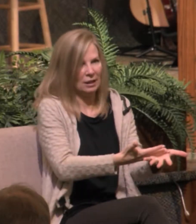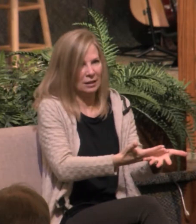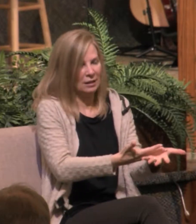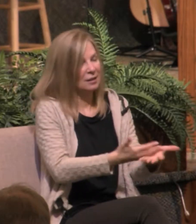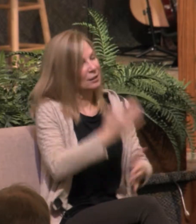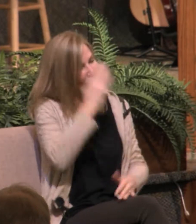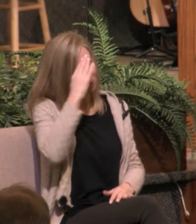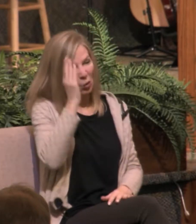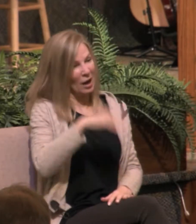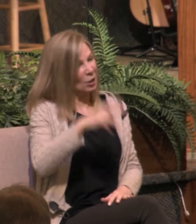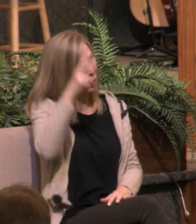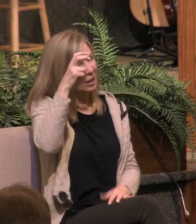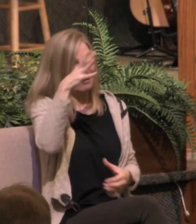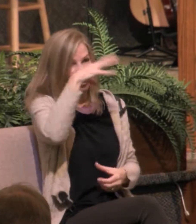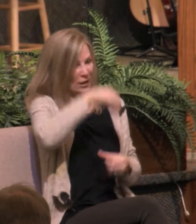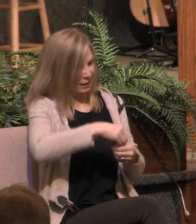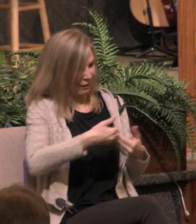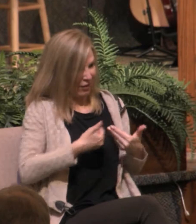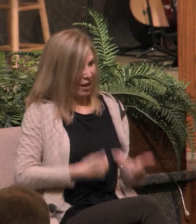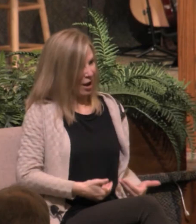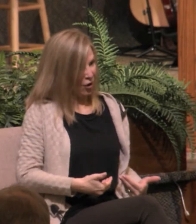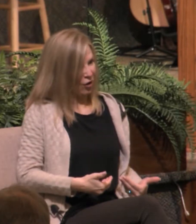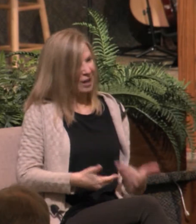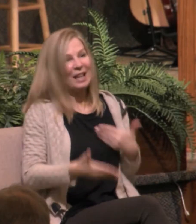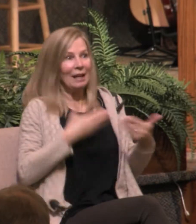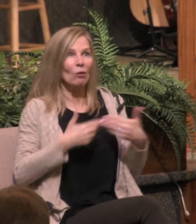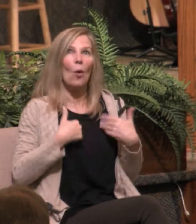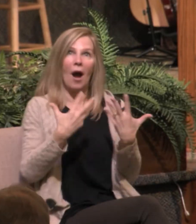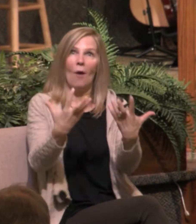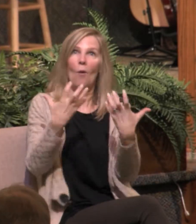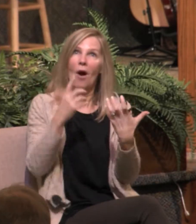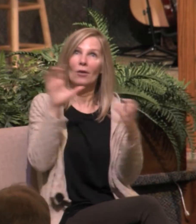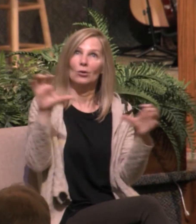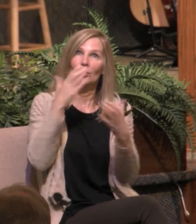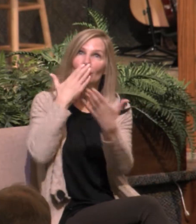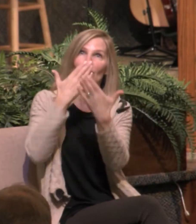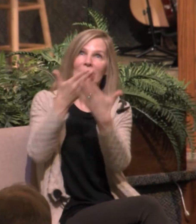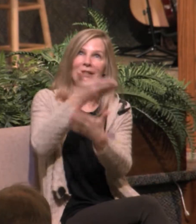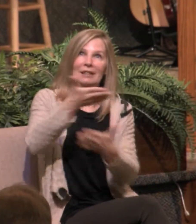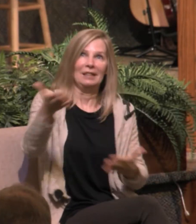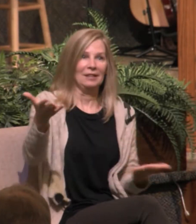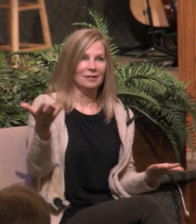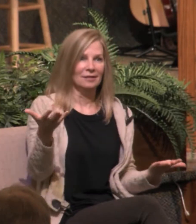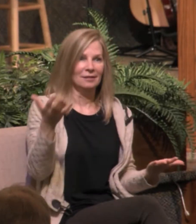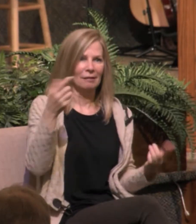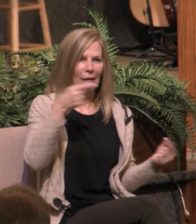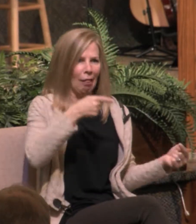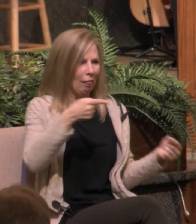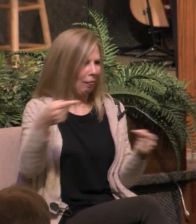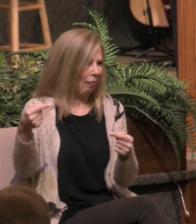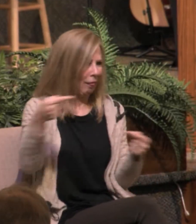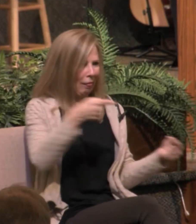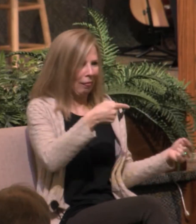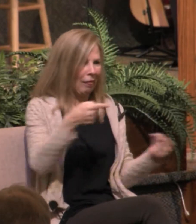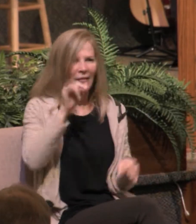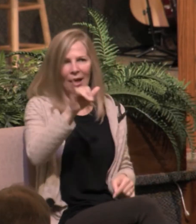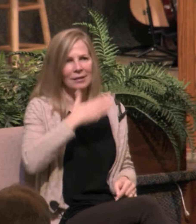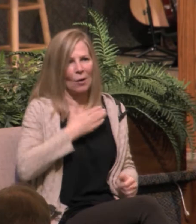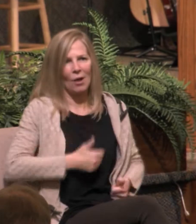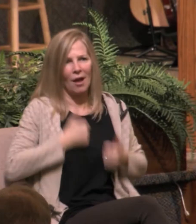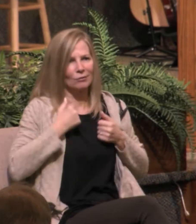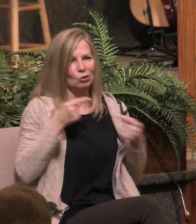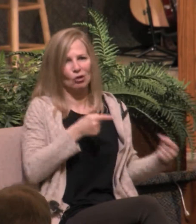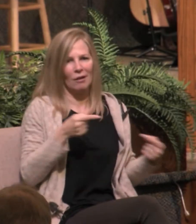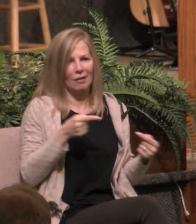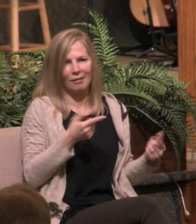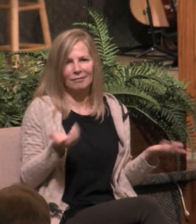is present in me, the one who wants to do good." That's the struggle of our life. And Paul, in no way, and I'm